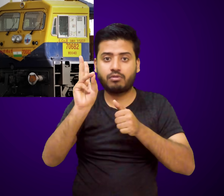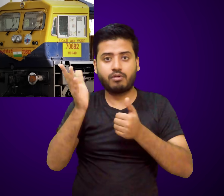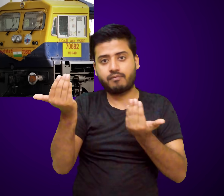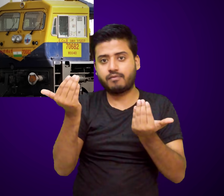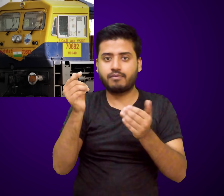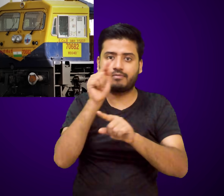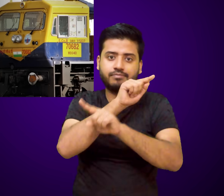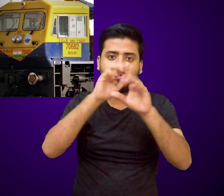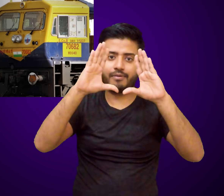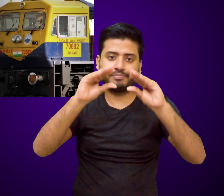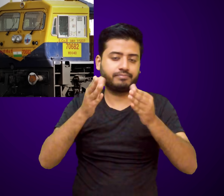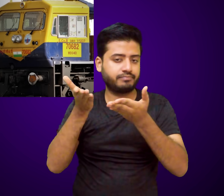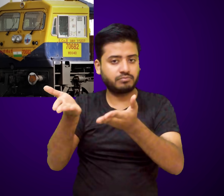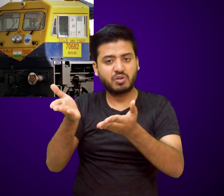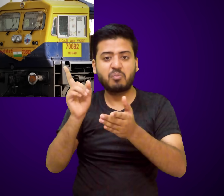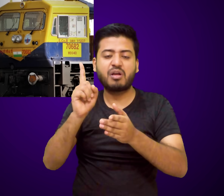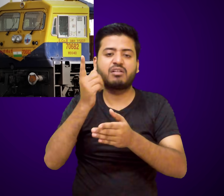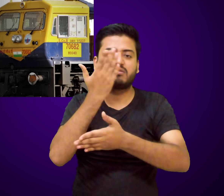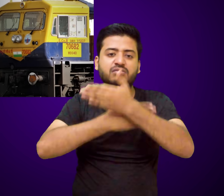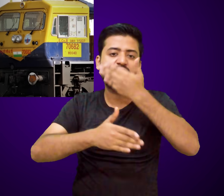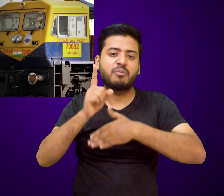ccpdcode.gov.in. Email. Send an email to